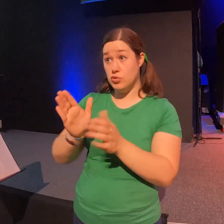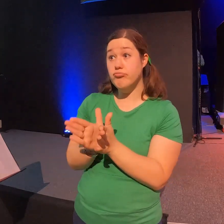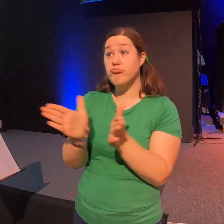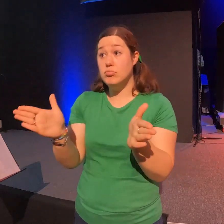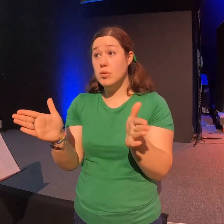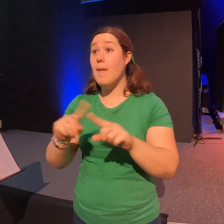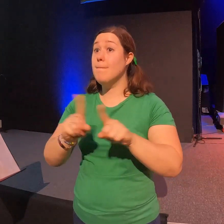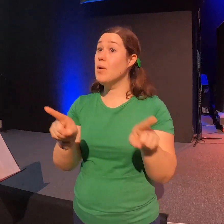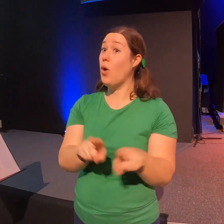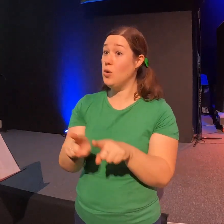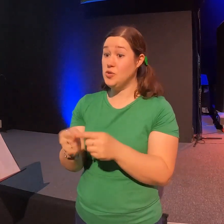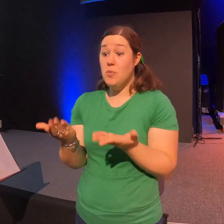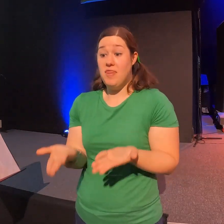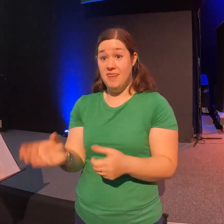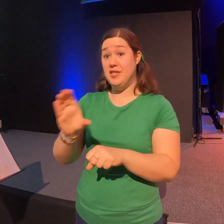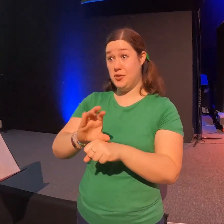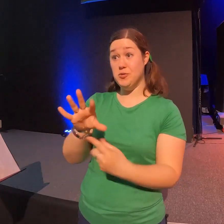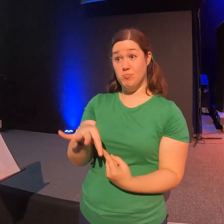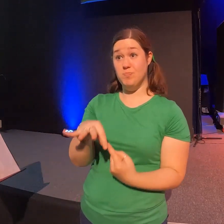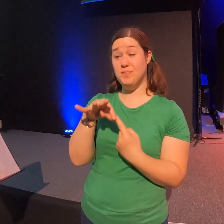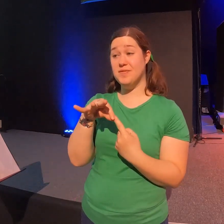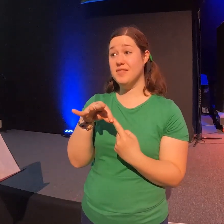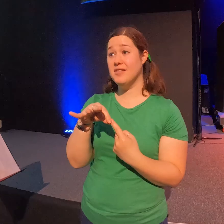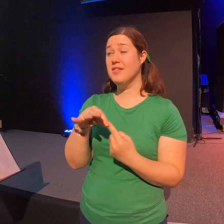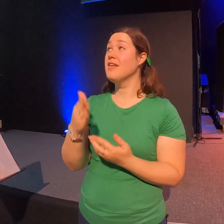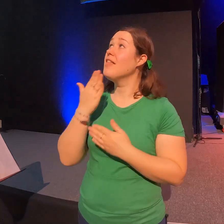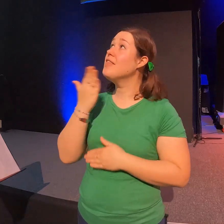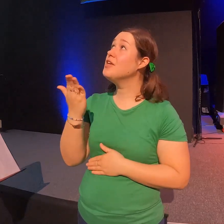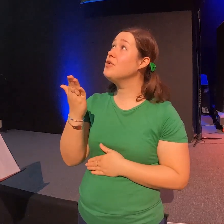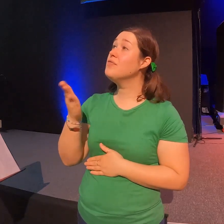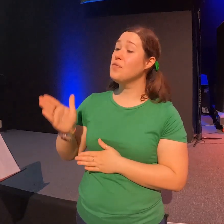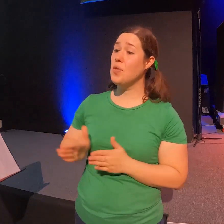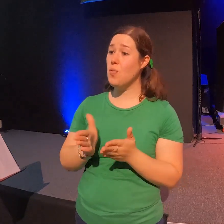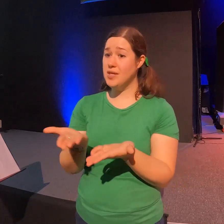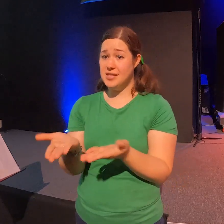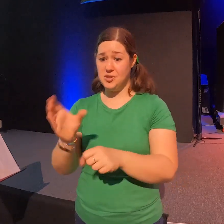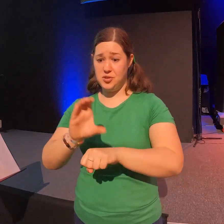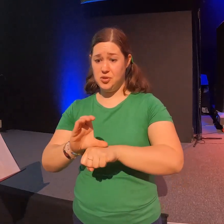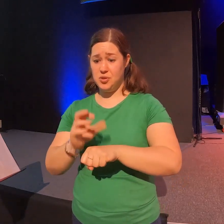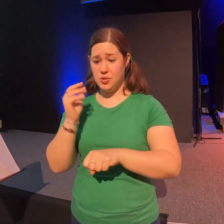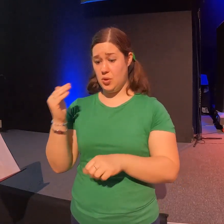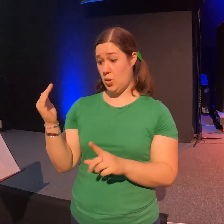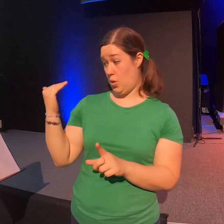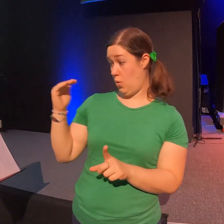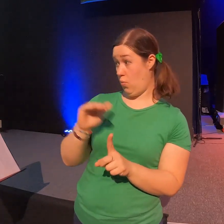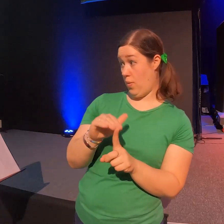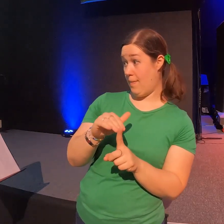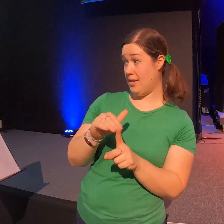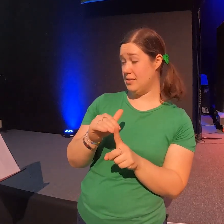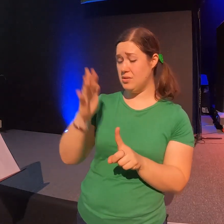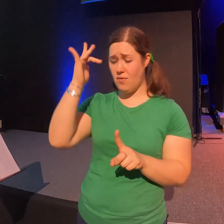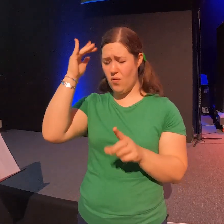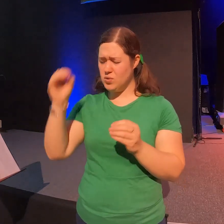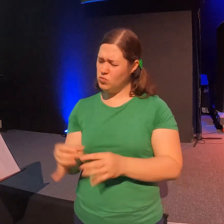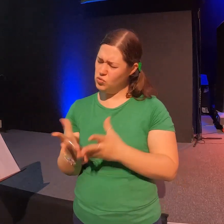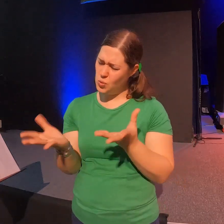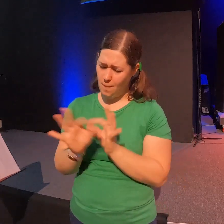for the ways in which this church reminds us of why it's so important.